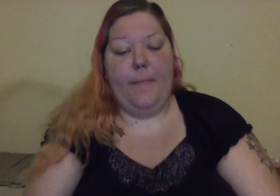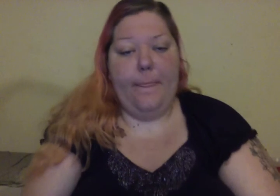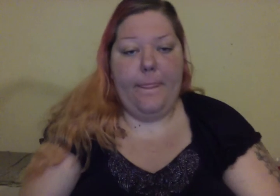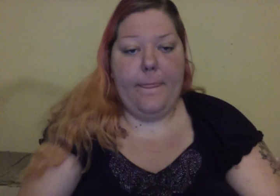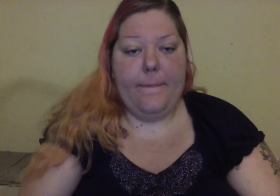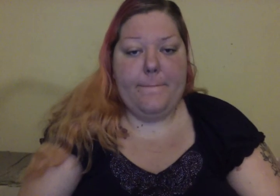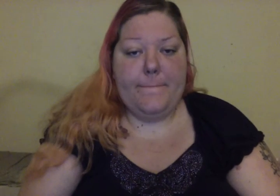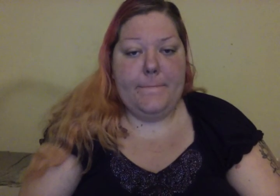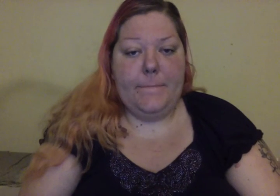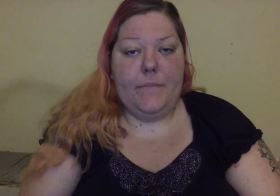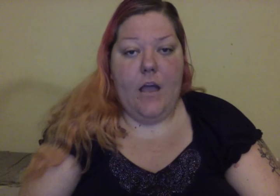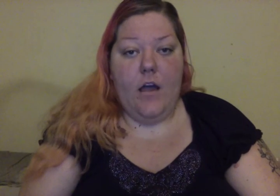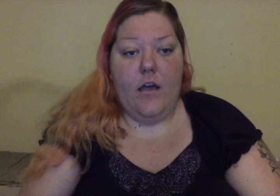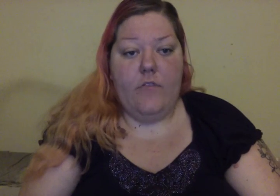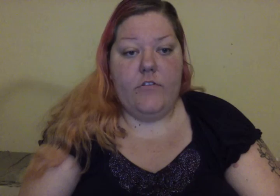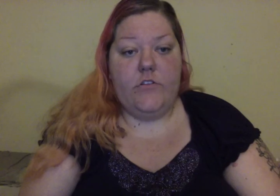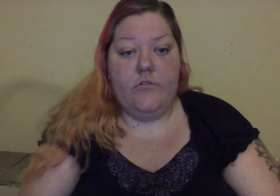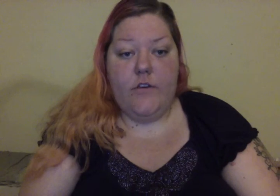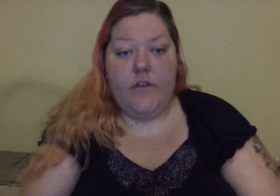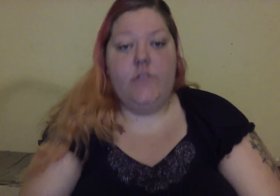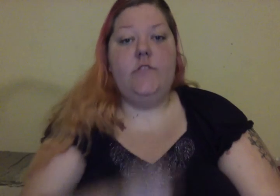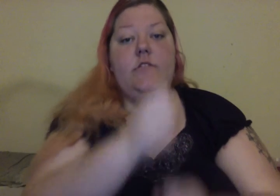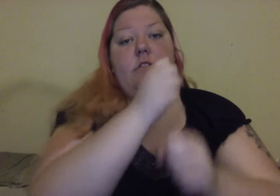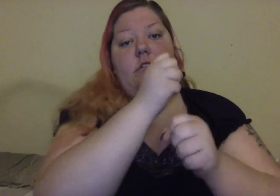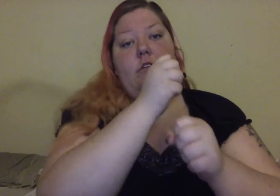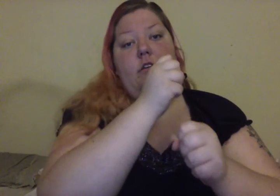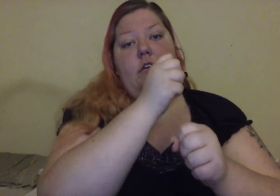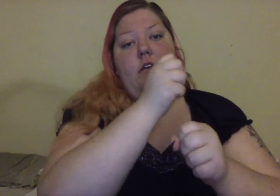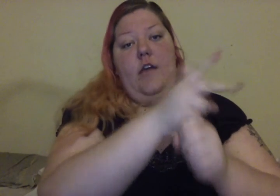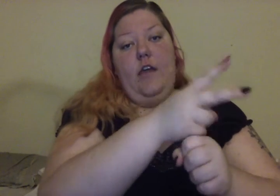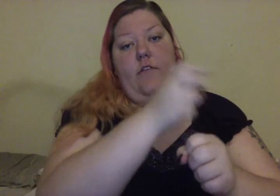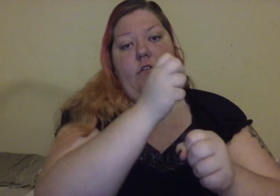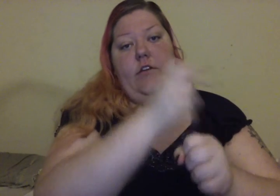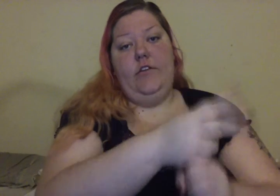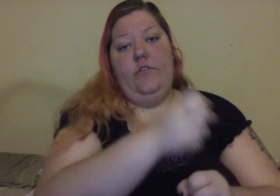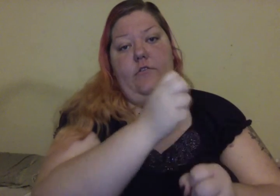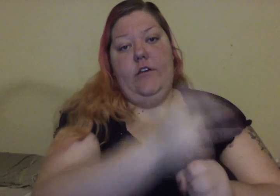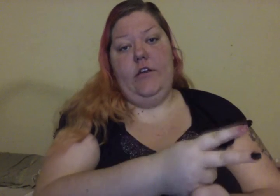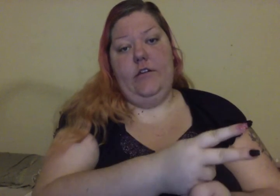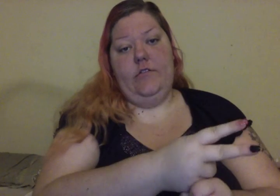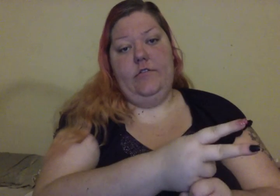Every 2 years. Every 2 years.